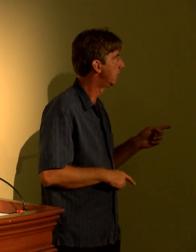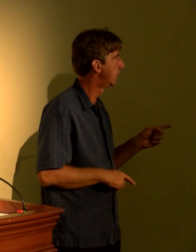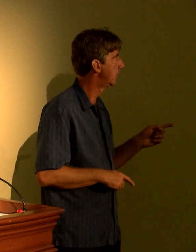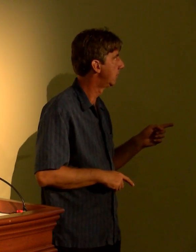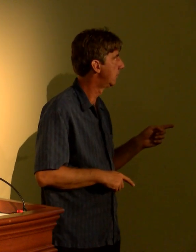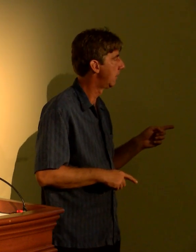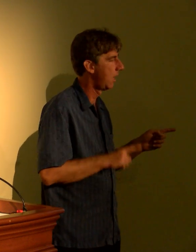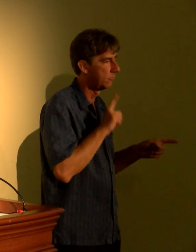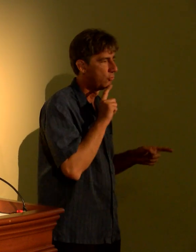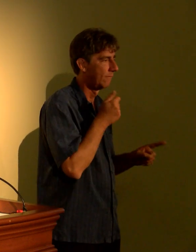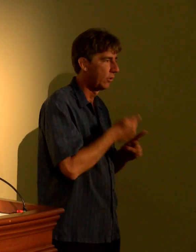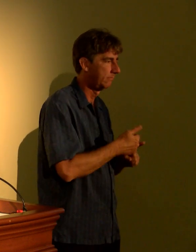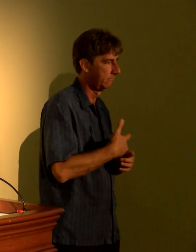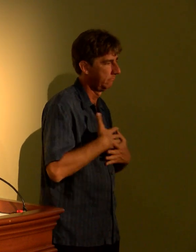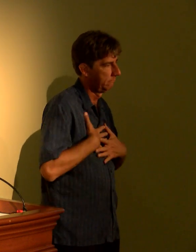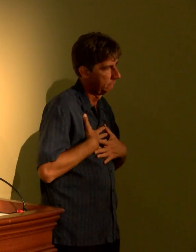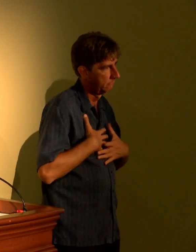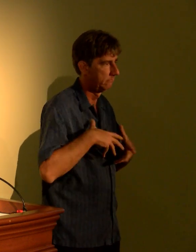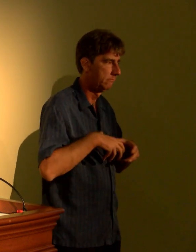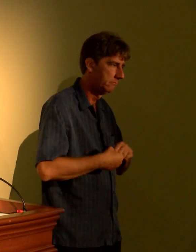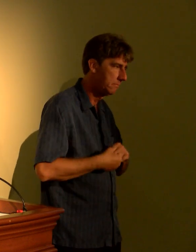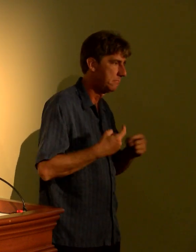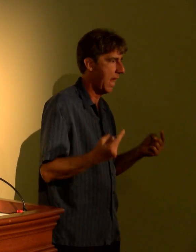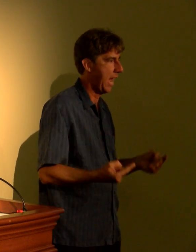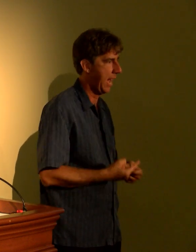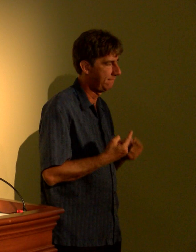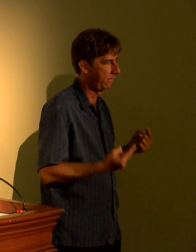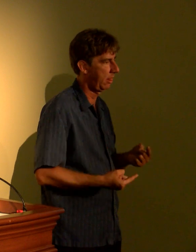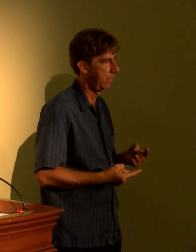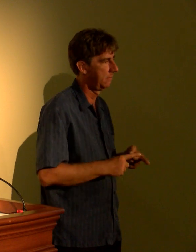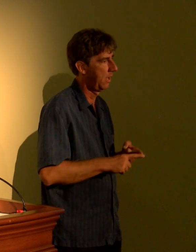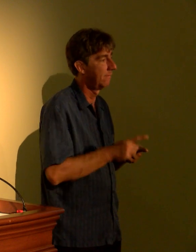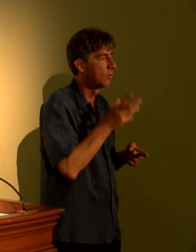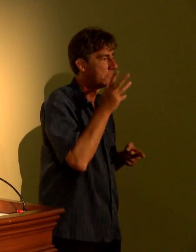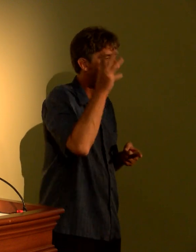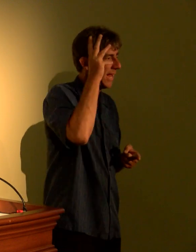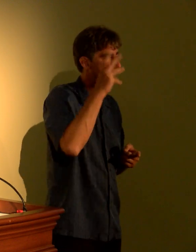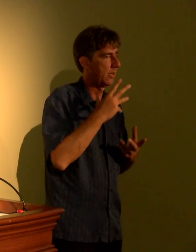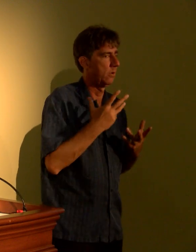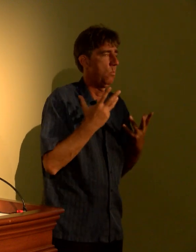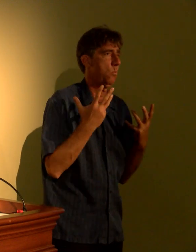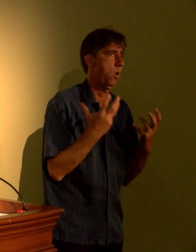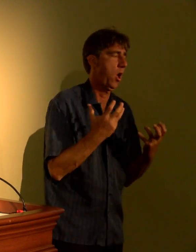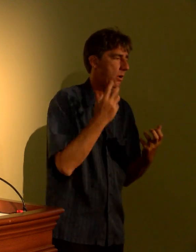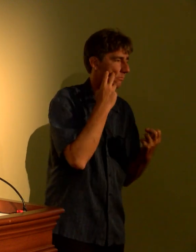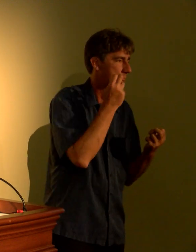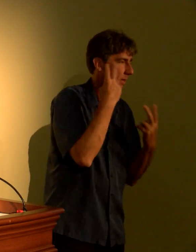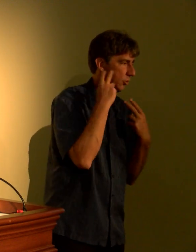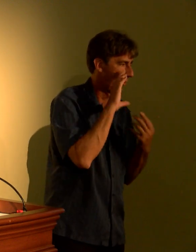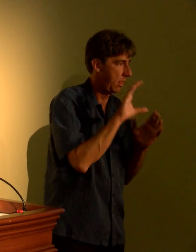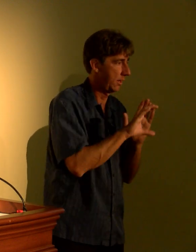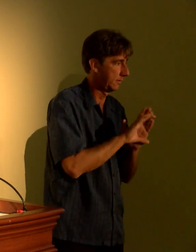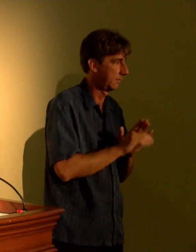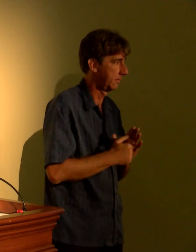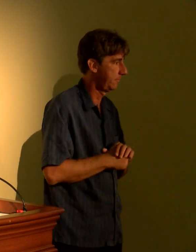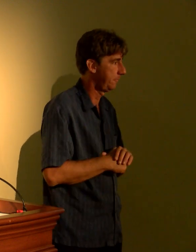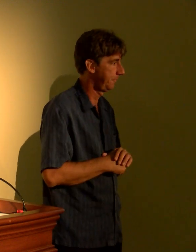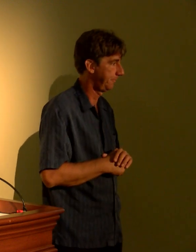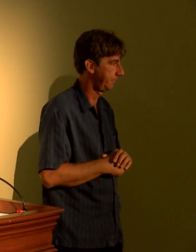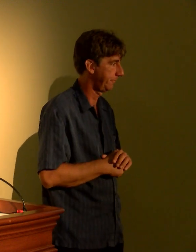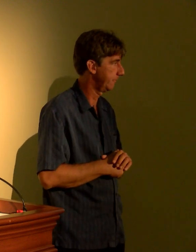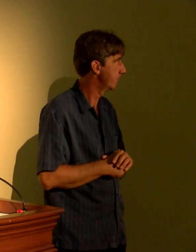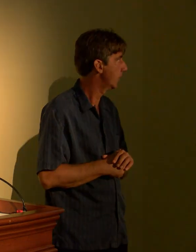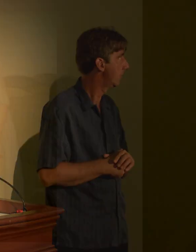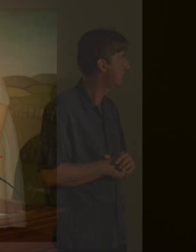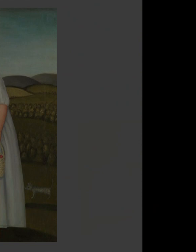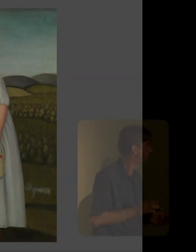incredibly painful, but irresistible for a parent to have this likeness in their home. The other child did live,